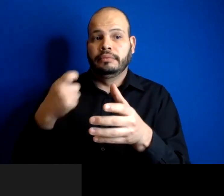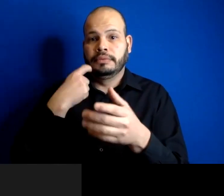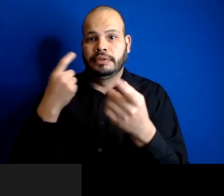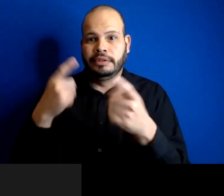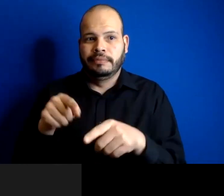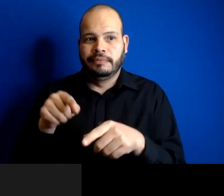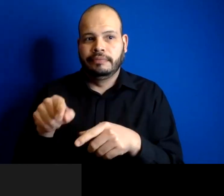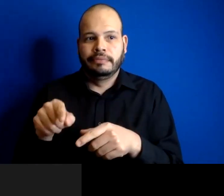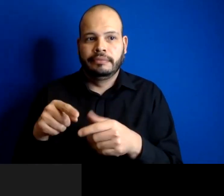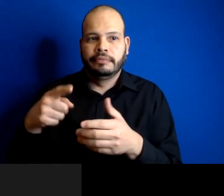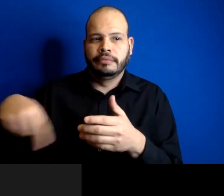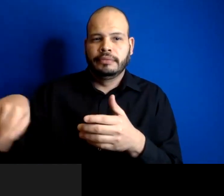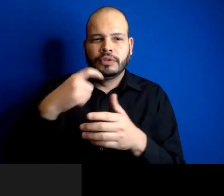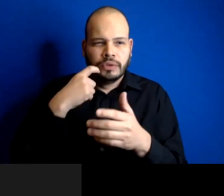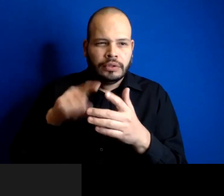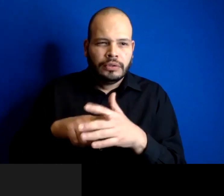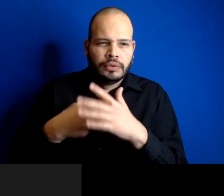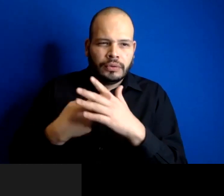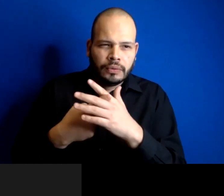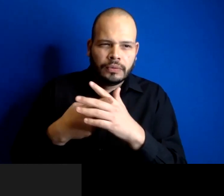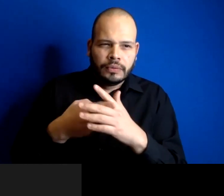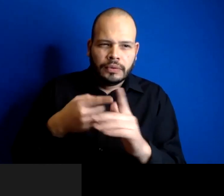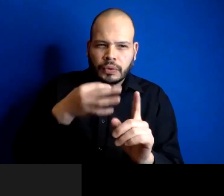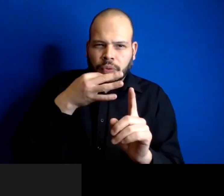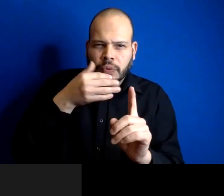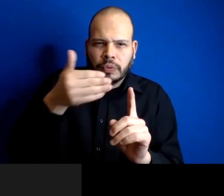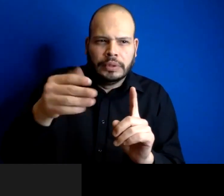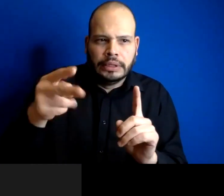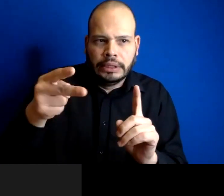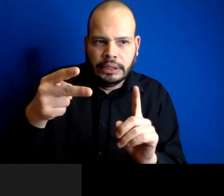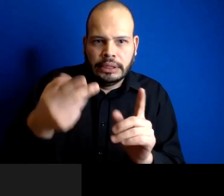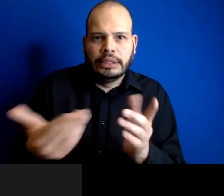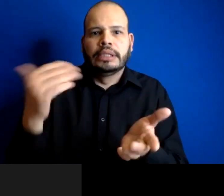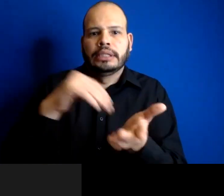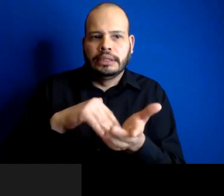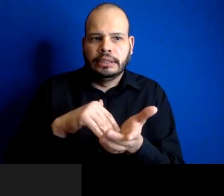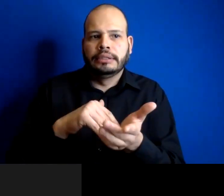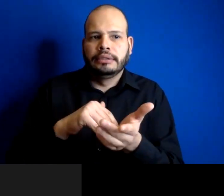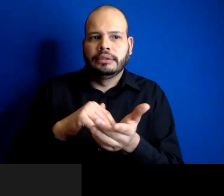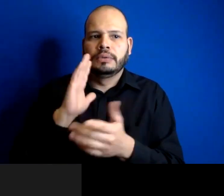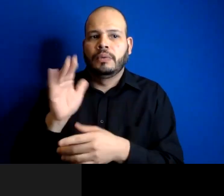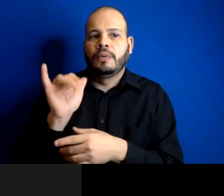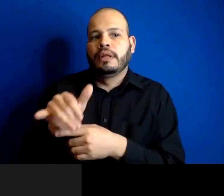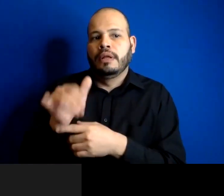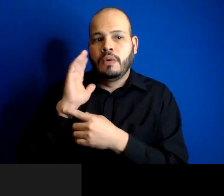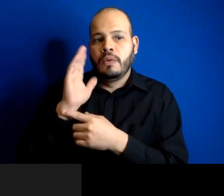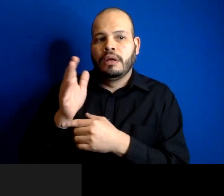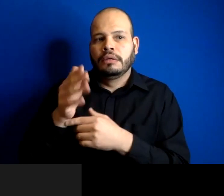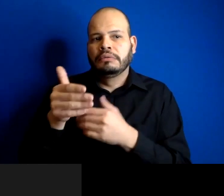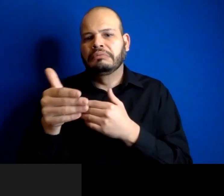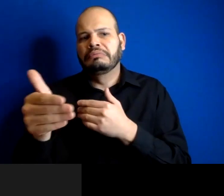together a second round that will be slated for mid-August of